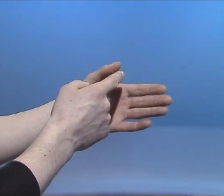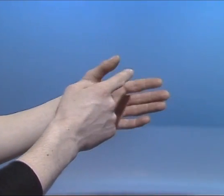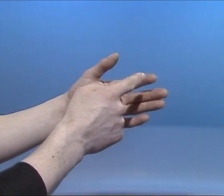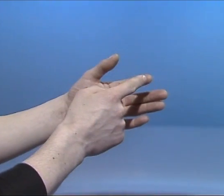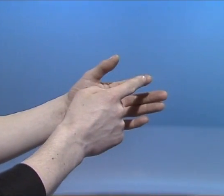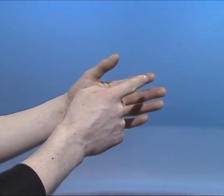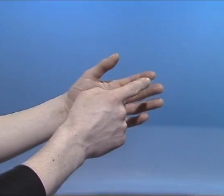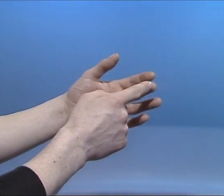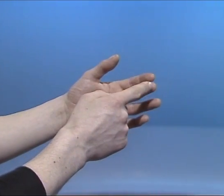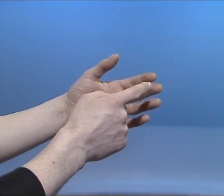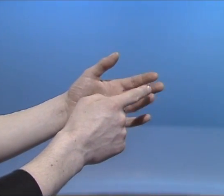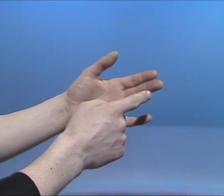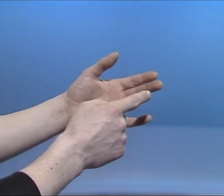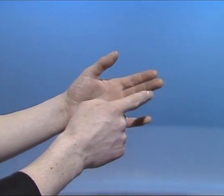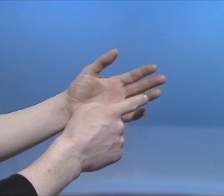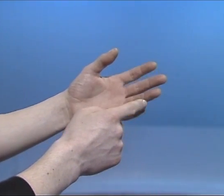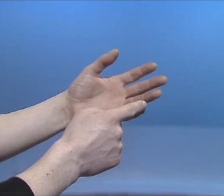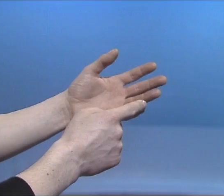A, E, I, O, U.